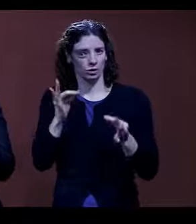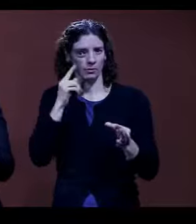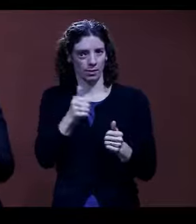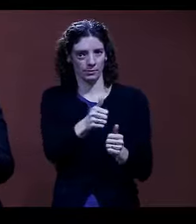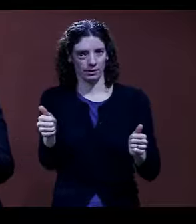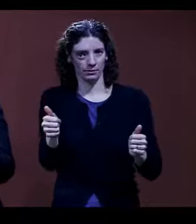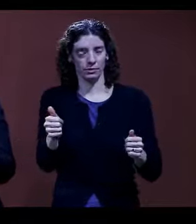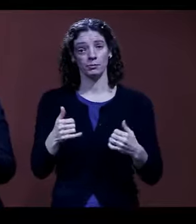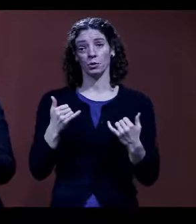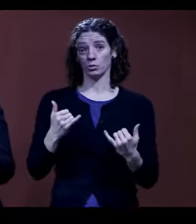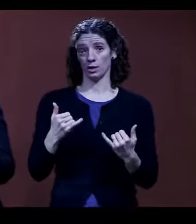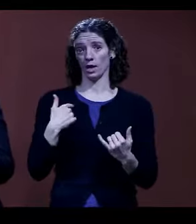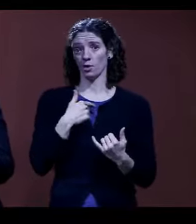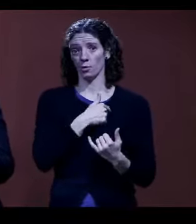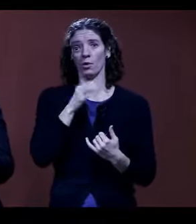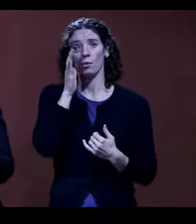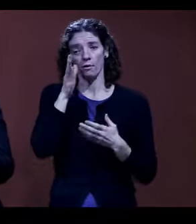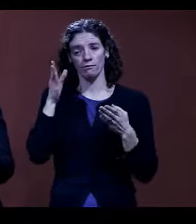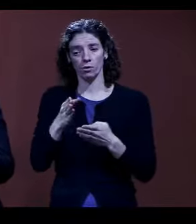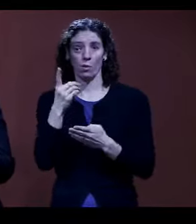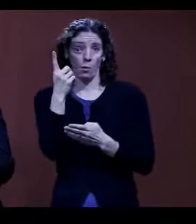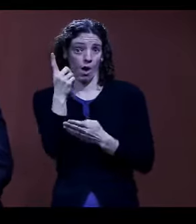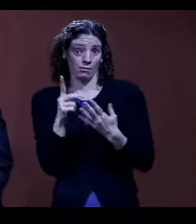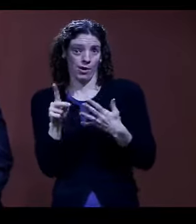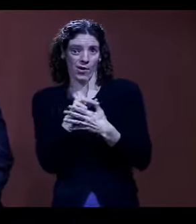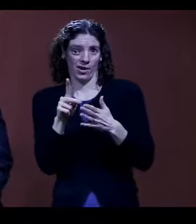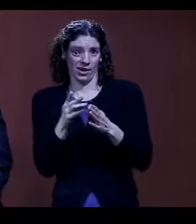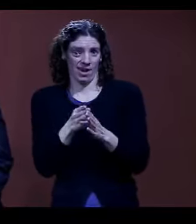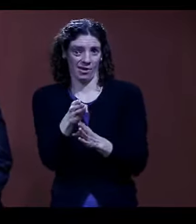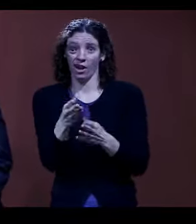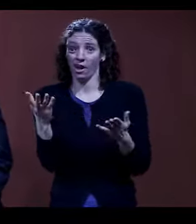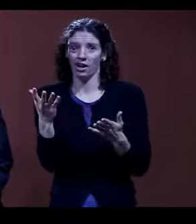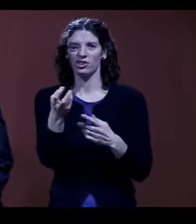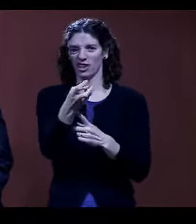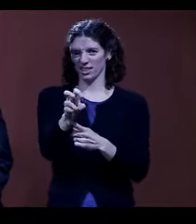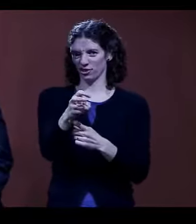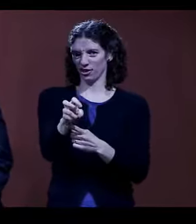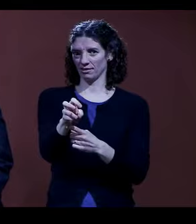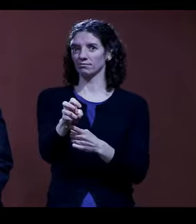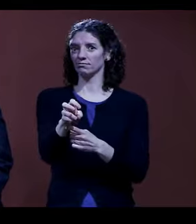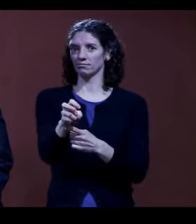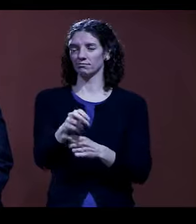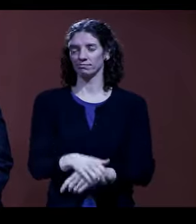one priority area states could focus on, which is the area of transition.